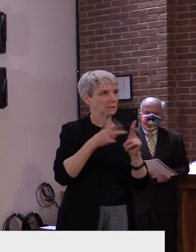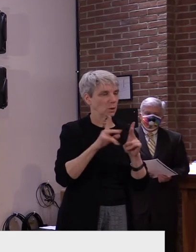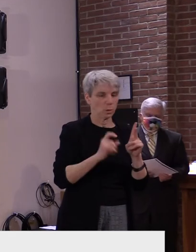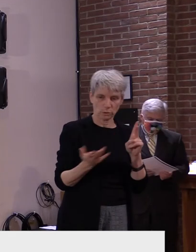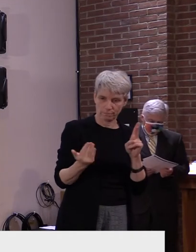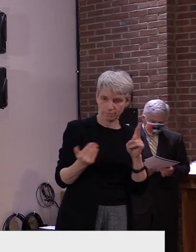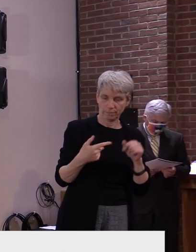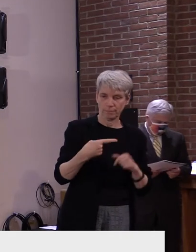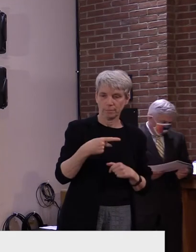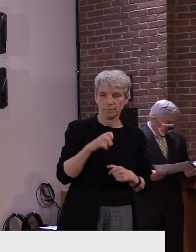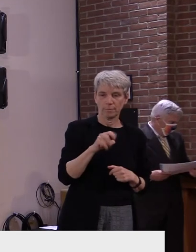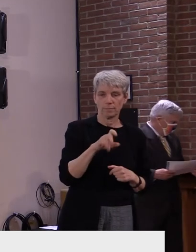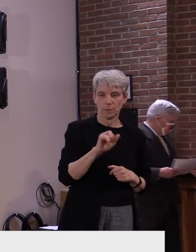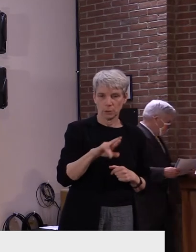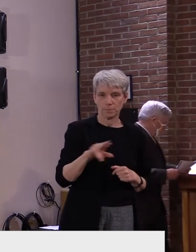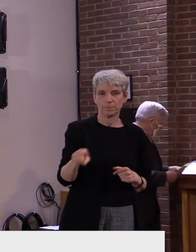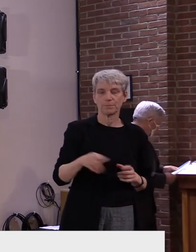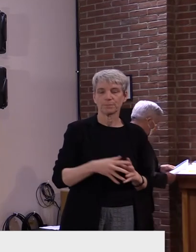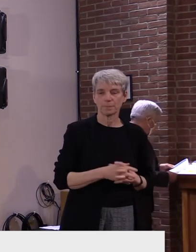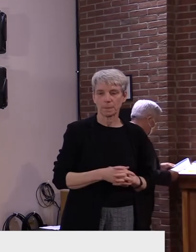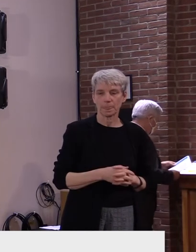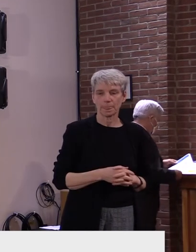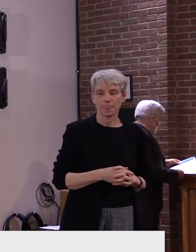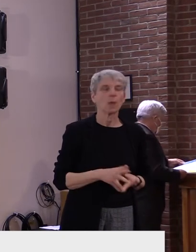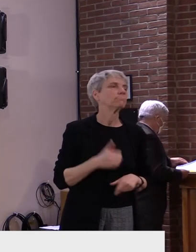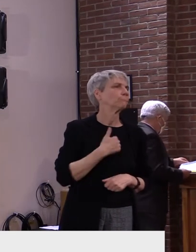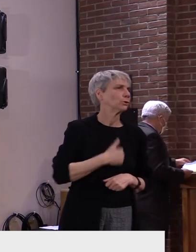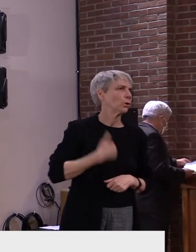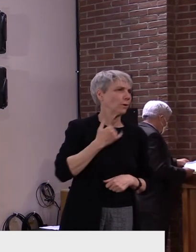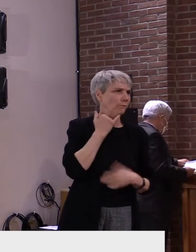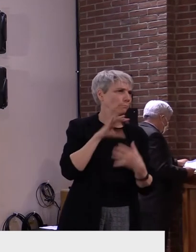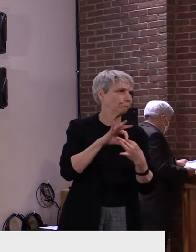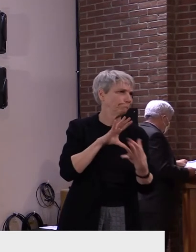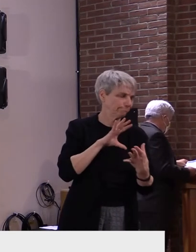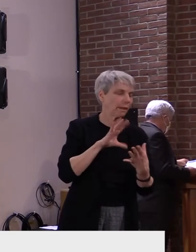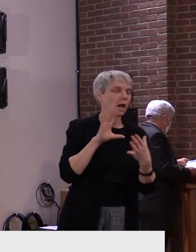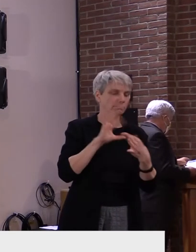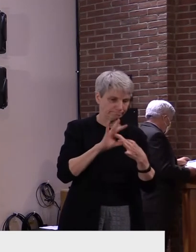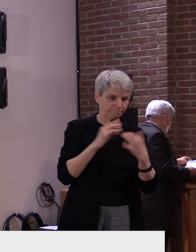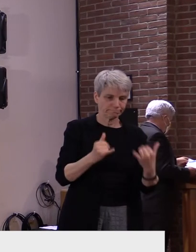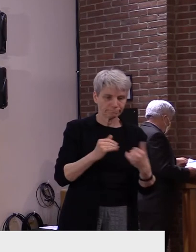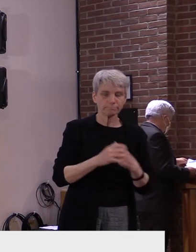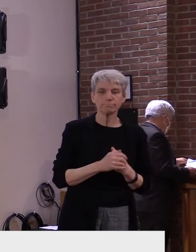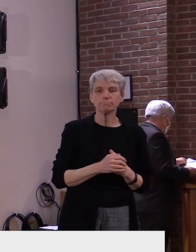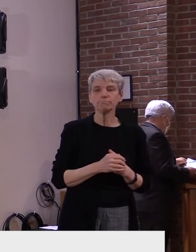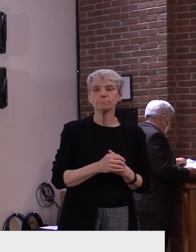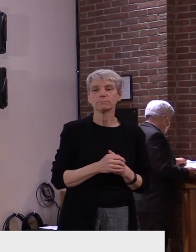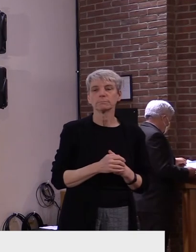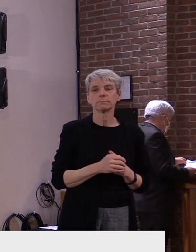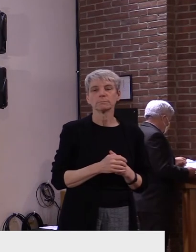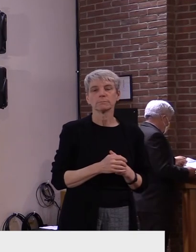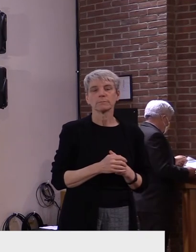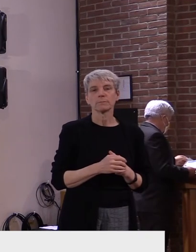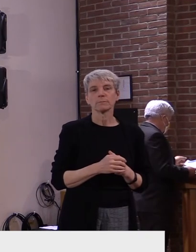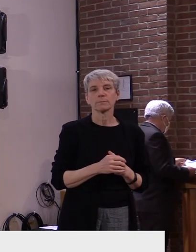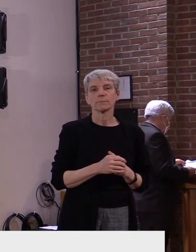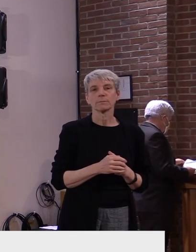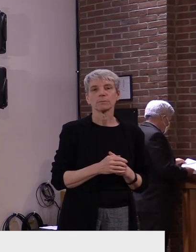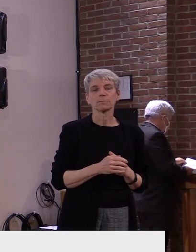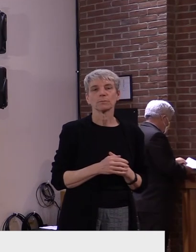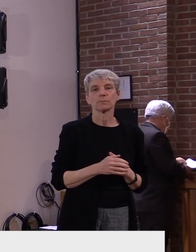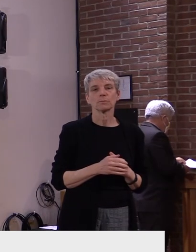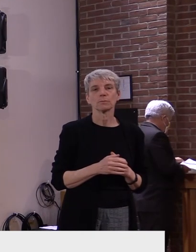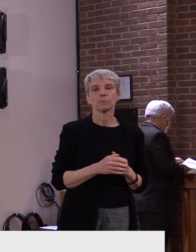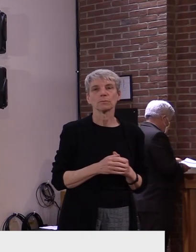go ahead peter apologies um i i'm wondering if somebody is able